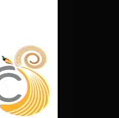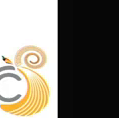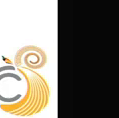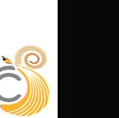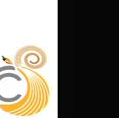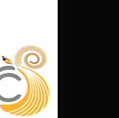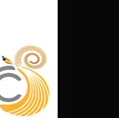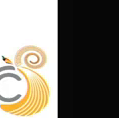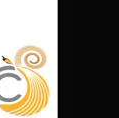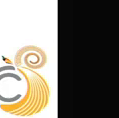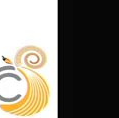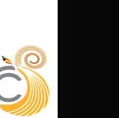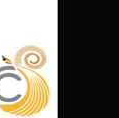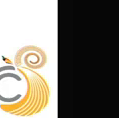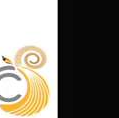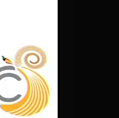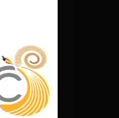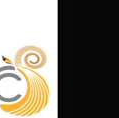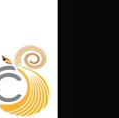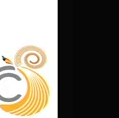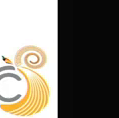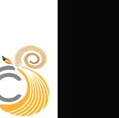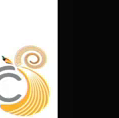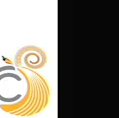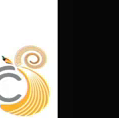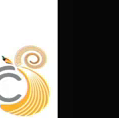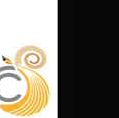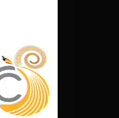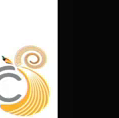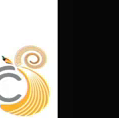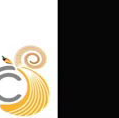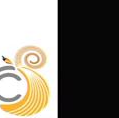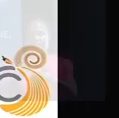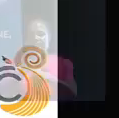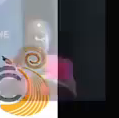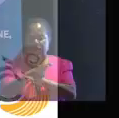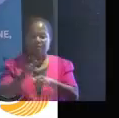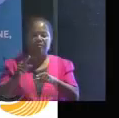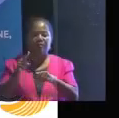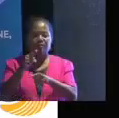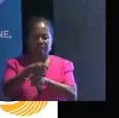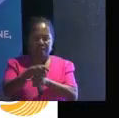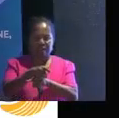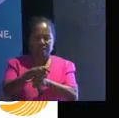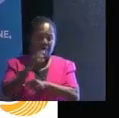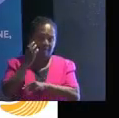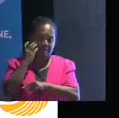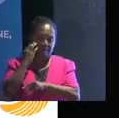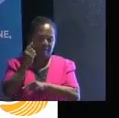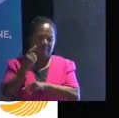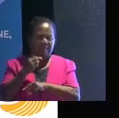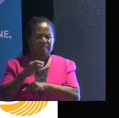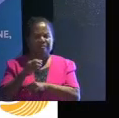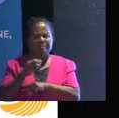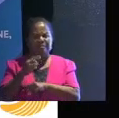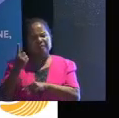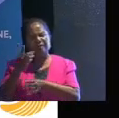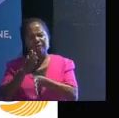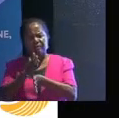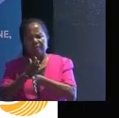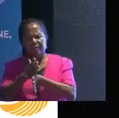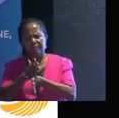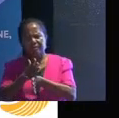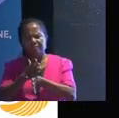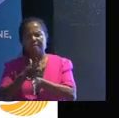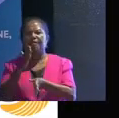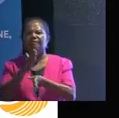accordingly. During the fortnight or the month or the week, when someone is working, he